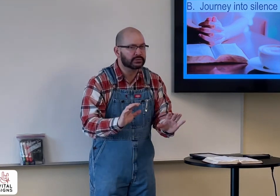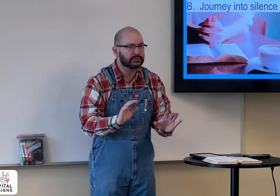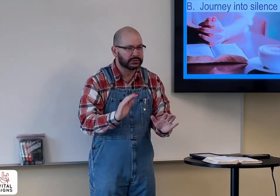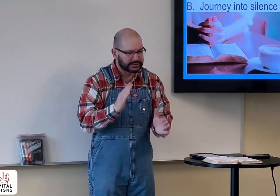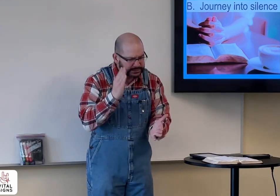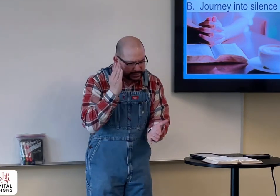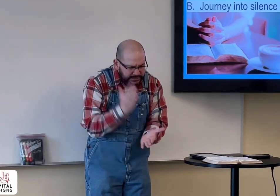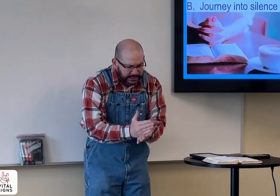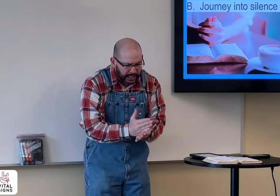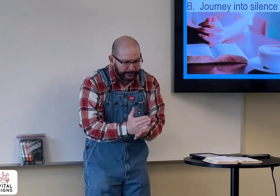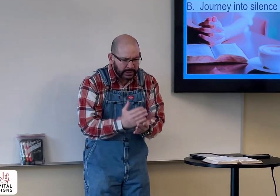working, stop.